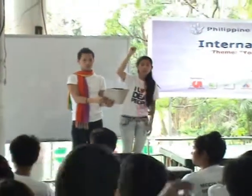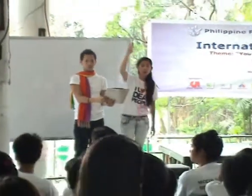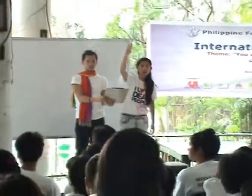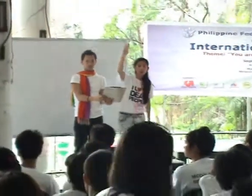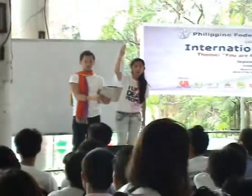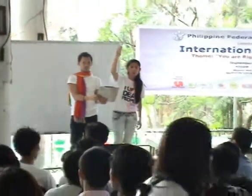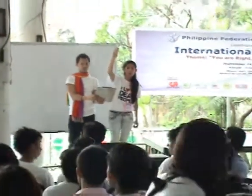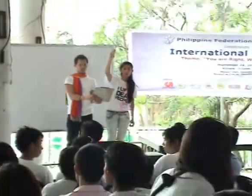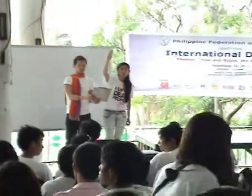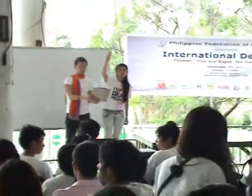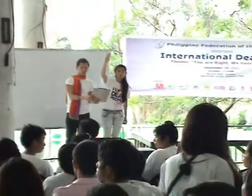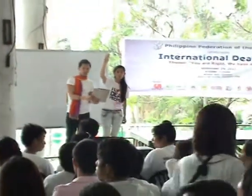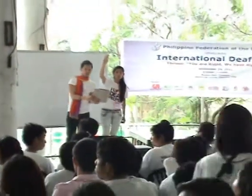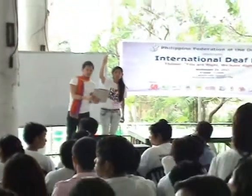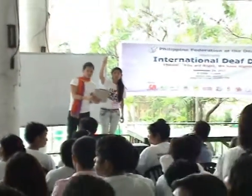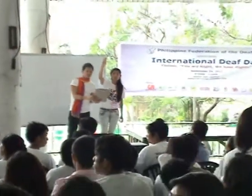they? CSB.